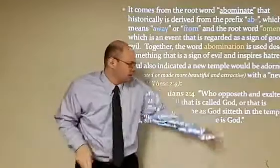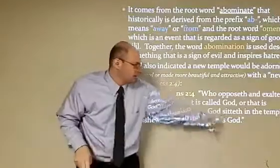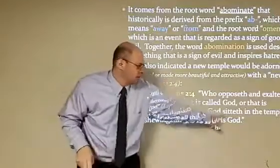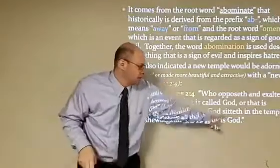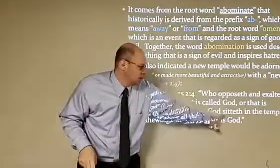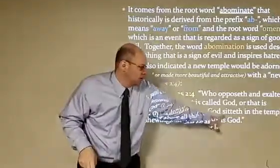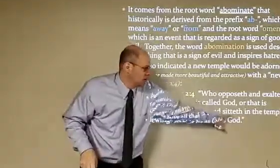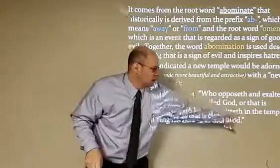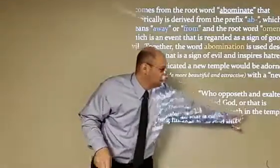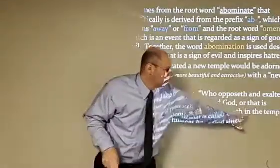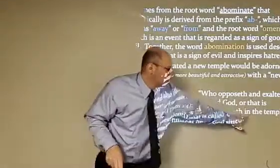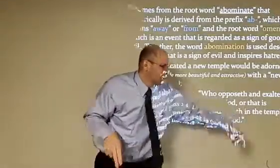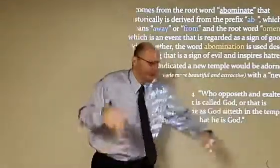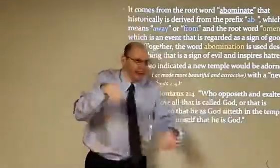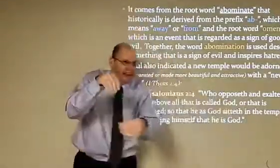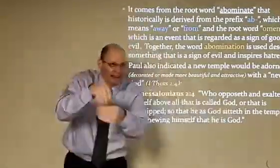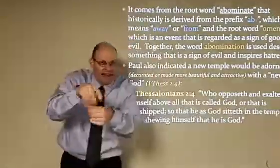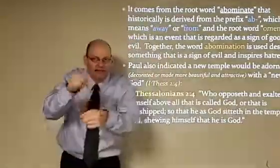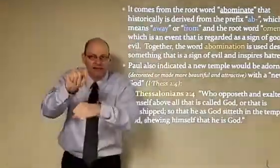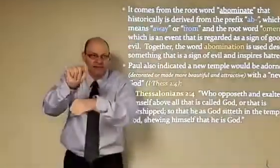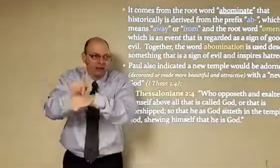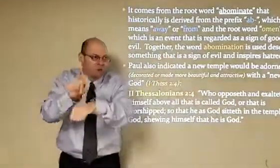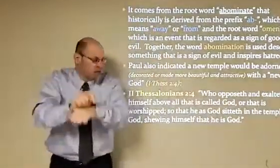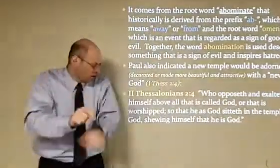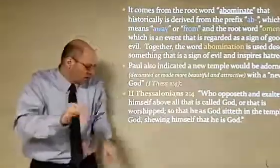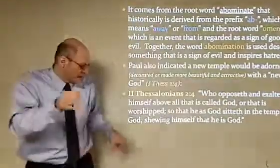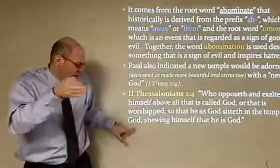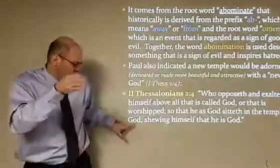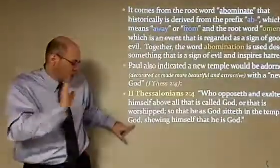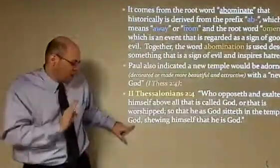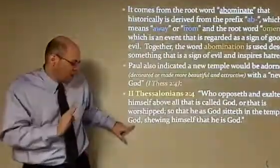he is God, sitteth in the temple of God,